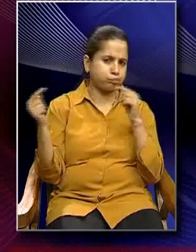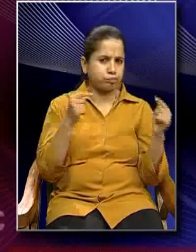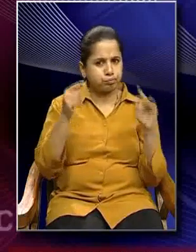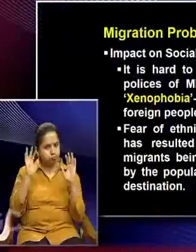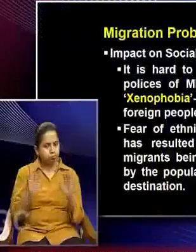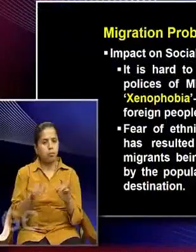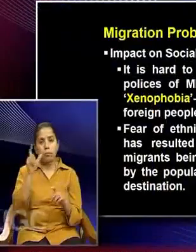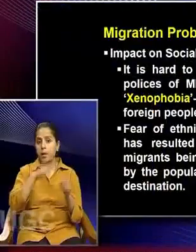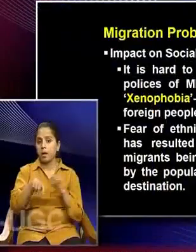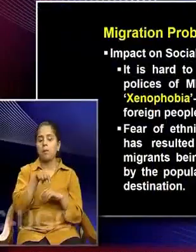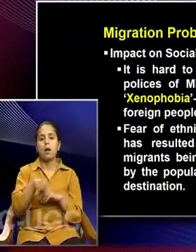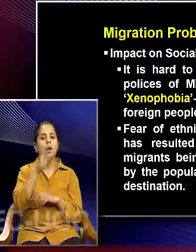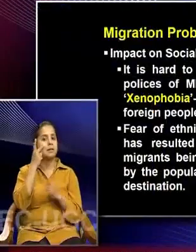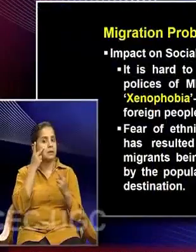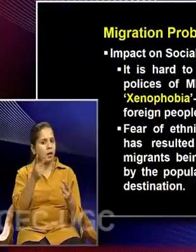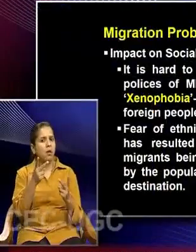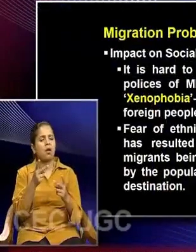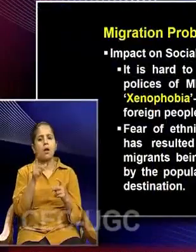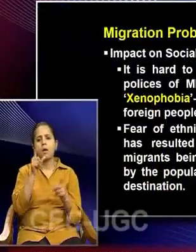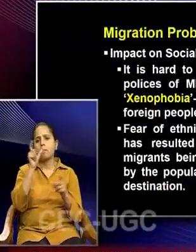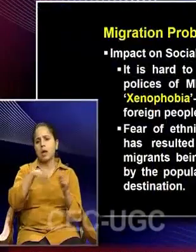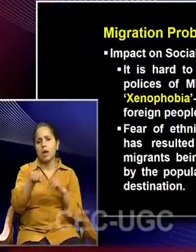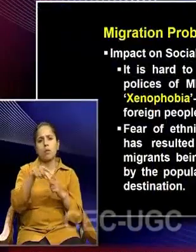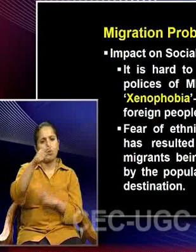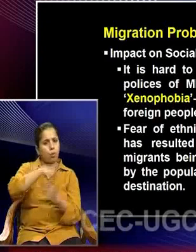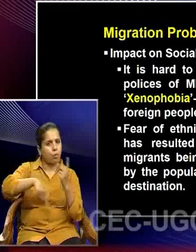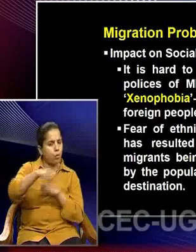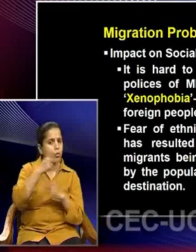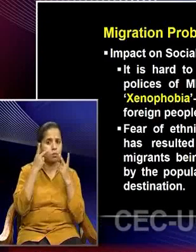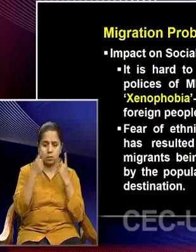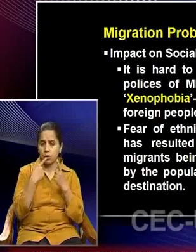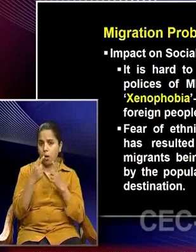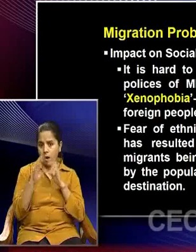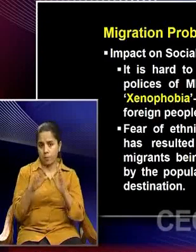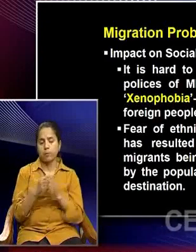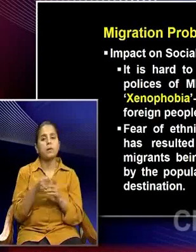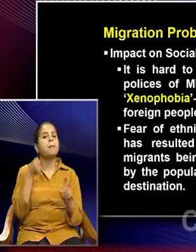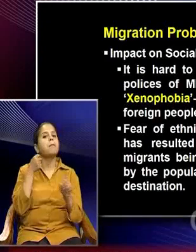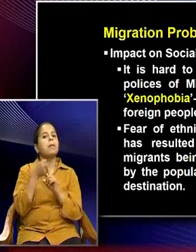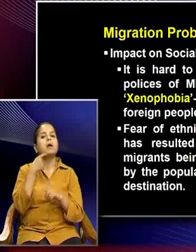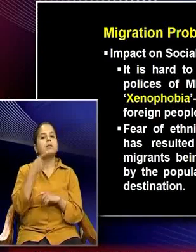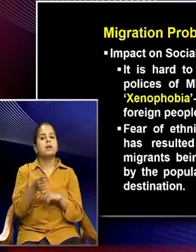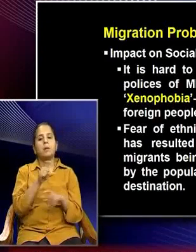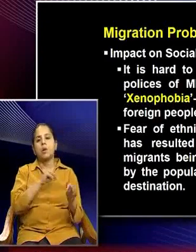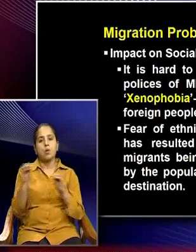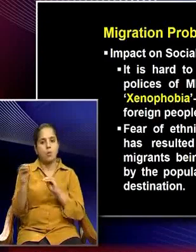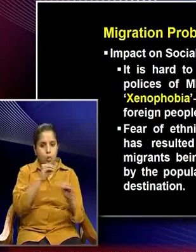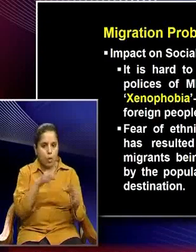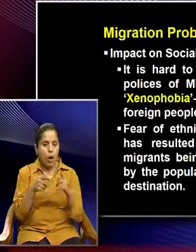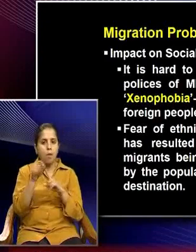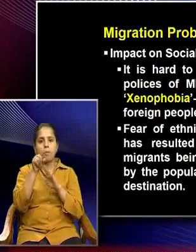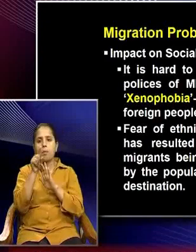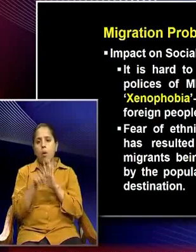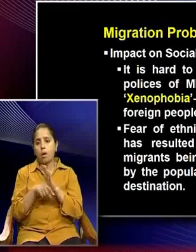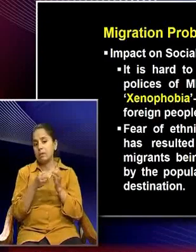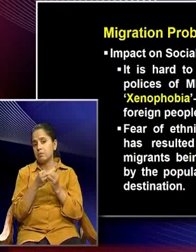in the public parlance and public circles, related to the impact of immigration policies of the most